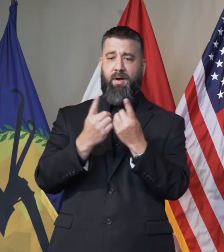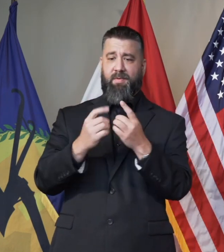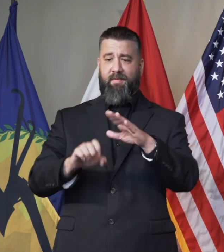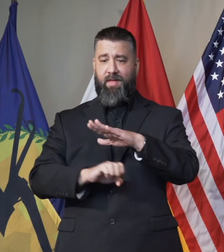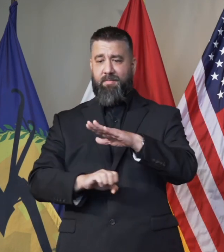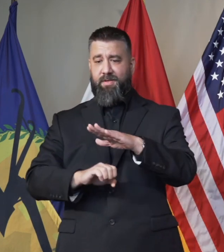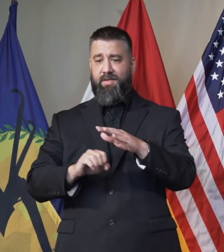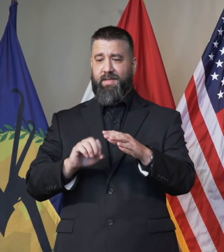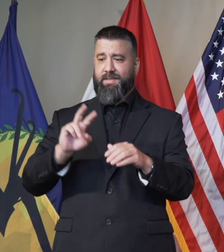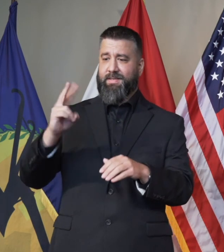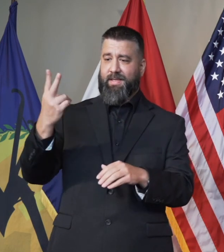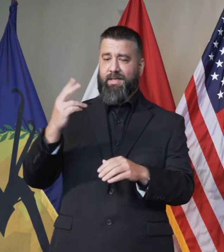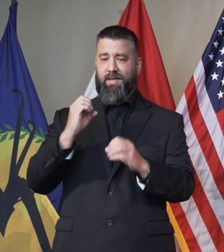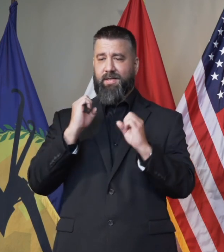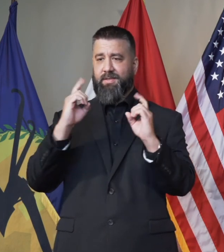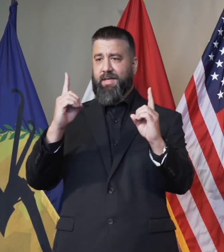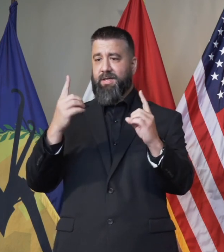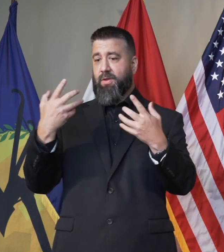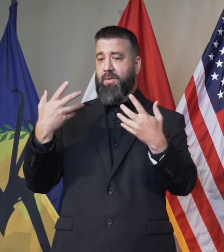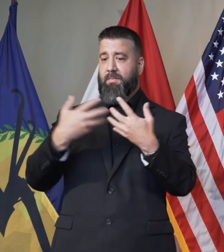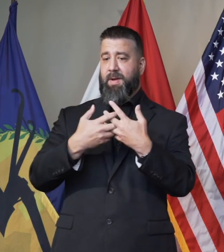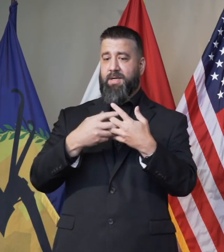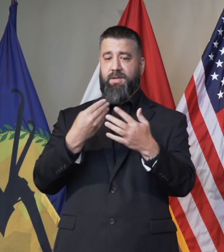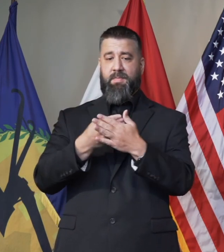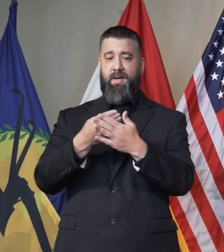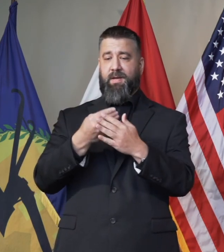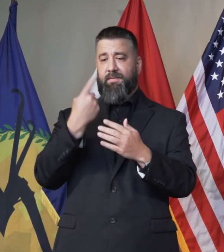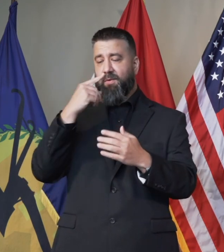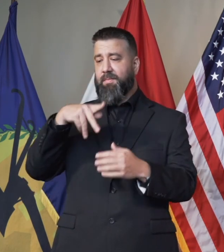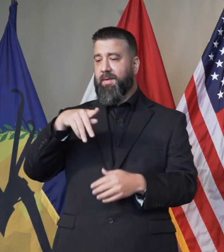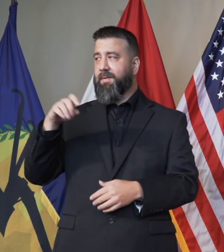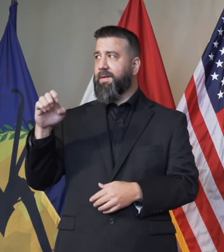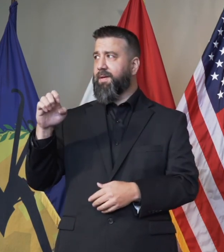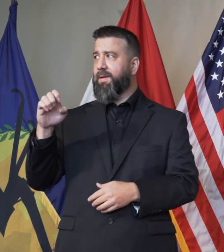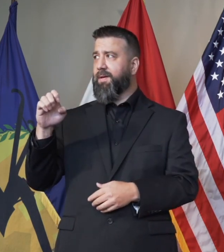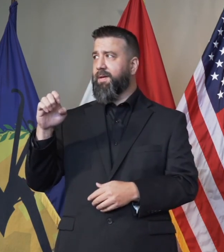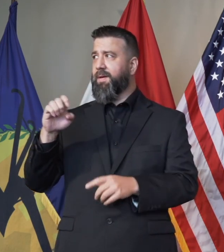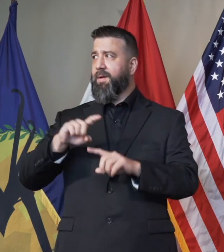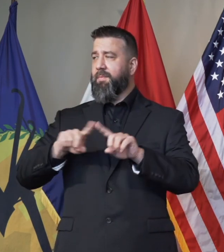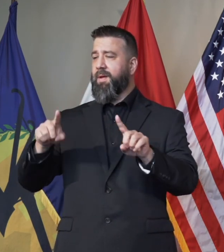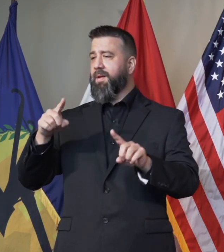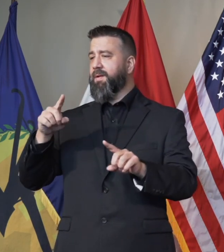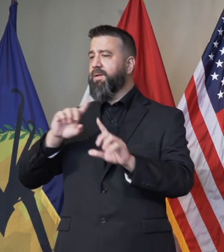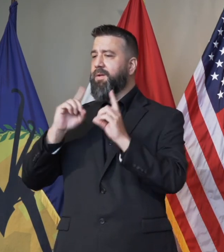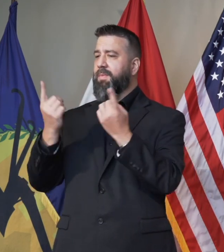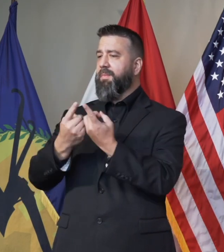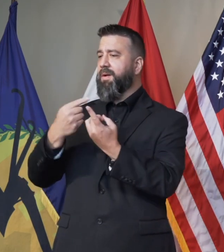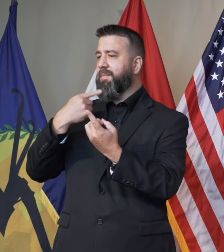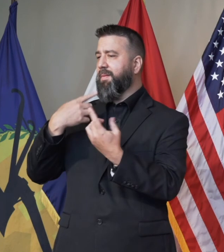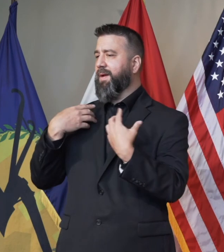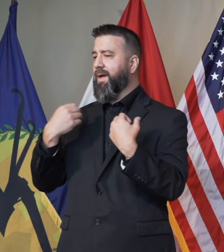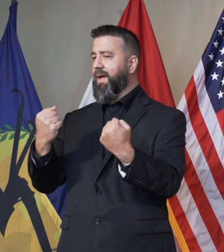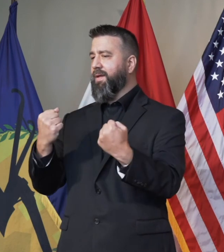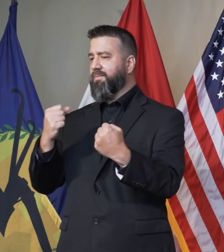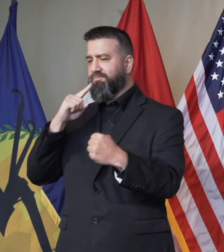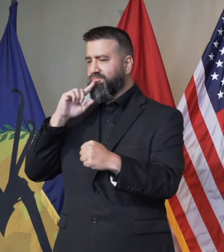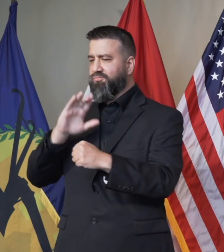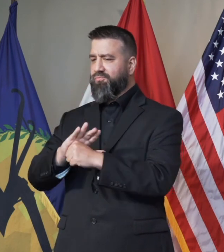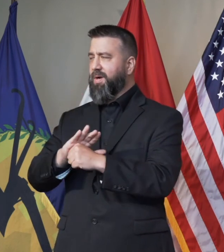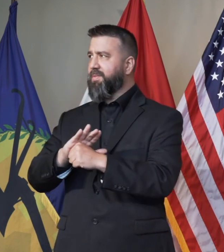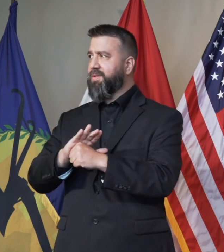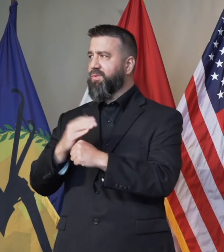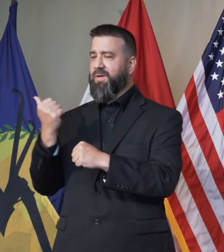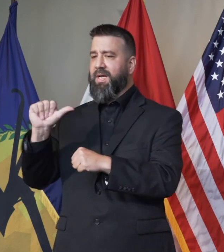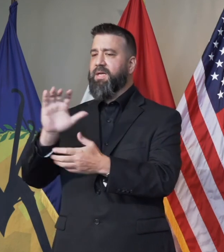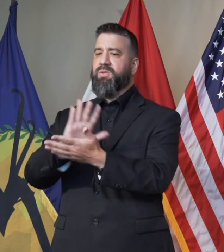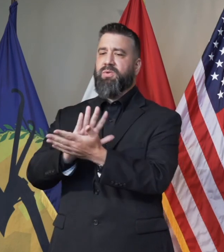for the PPE is focusing on public schools, but our Department of Public Health is committed to PPE for any school who asks for it.